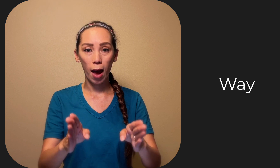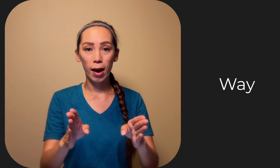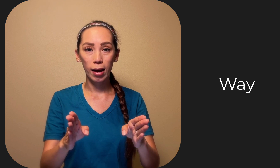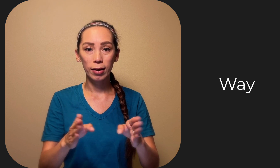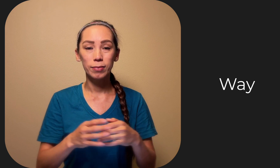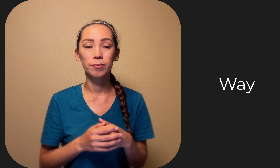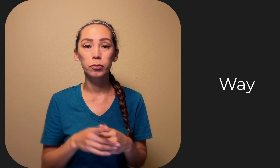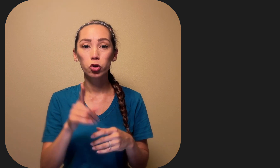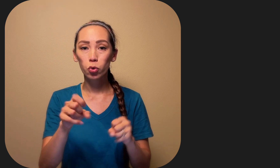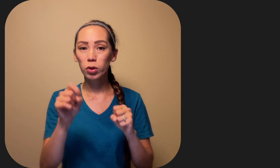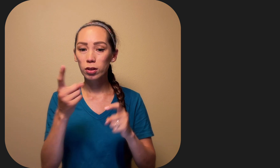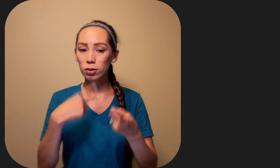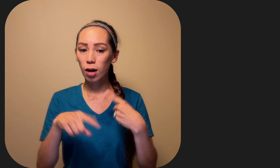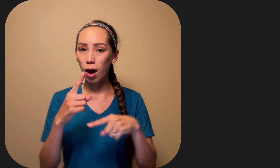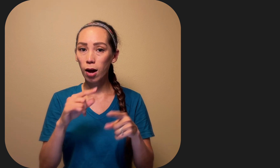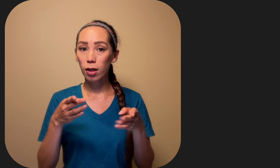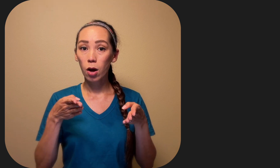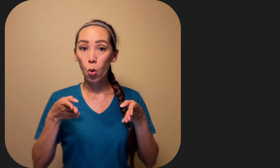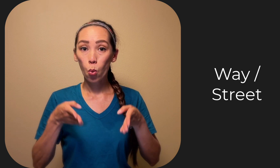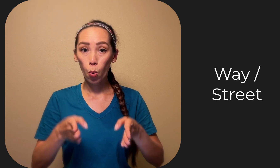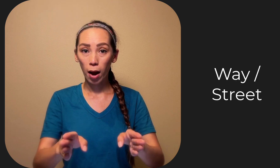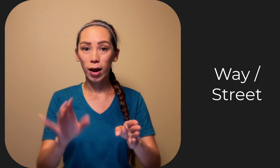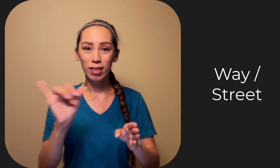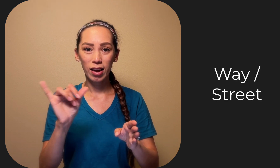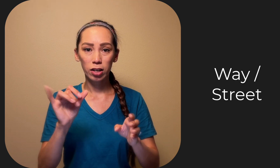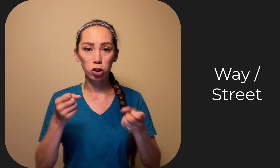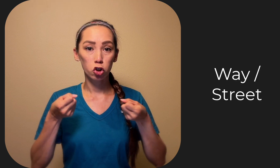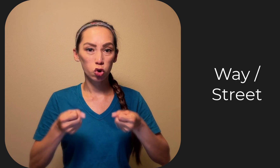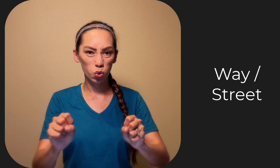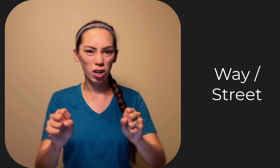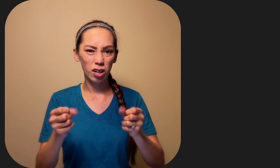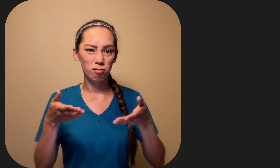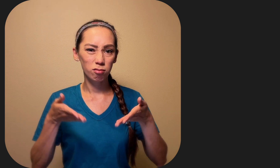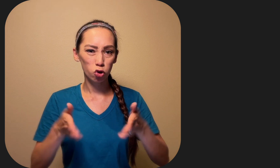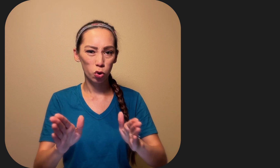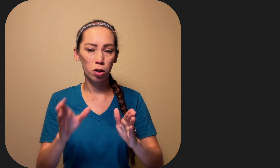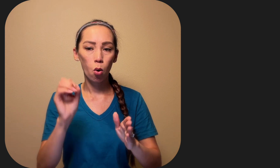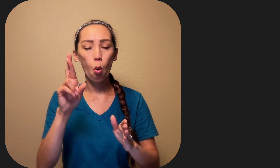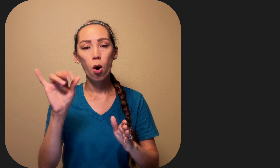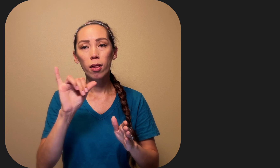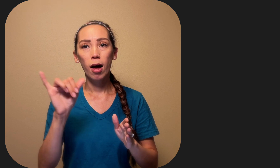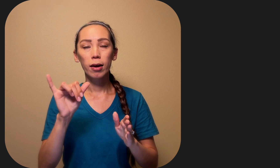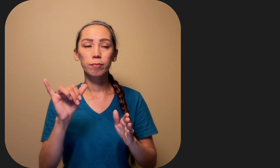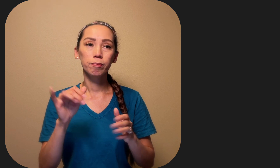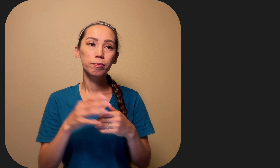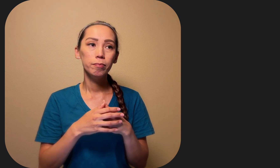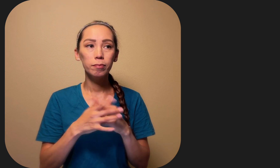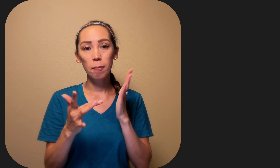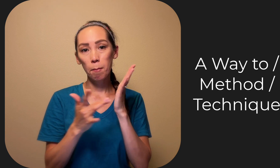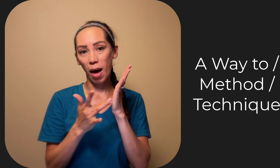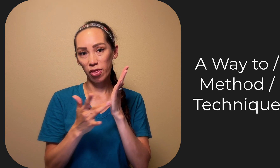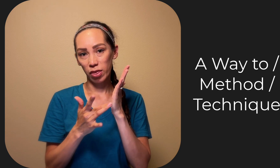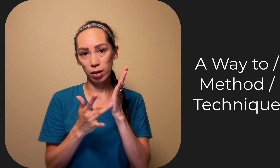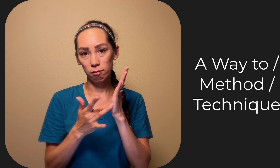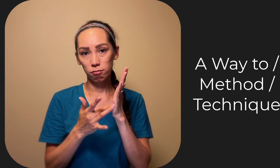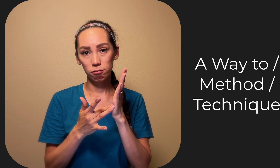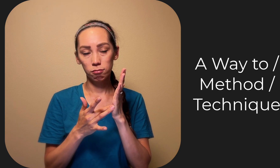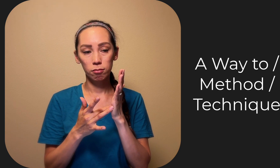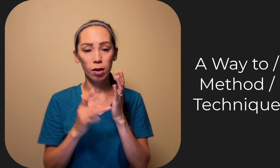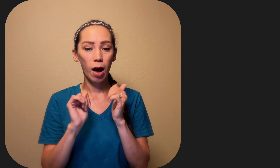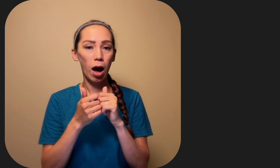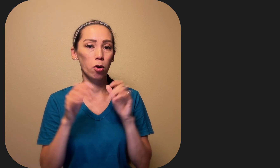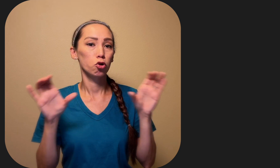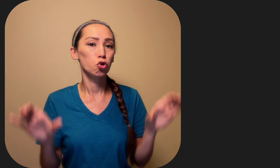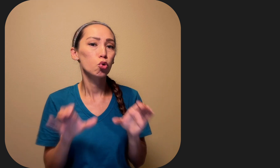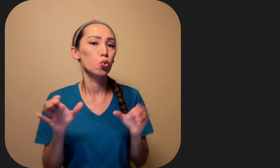Way. So you can sign way as in like a street or a method or a way to